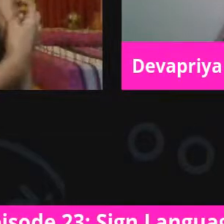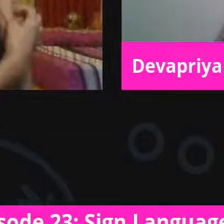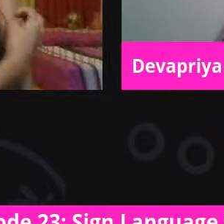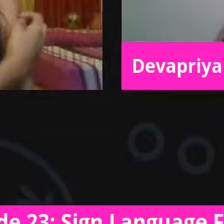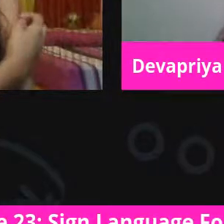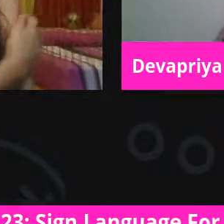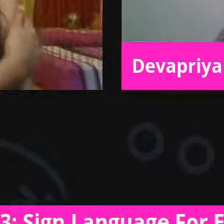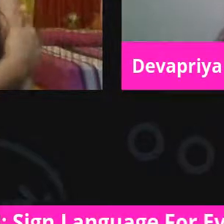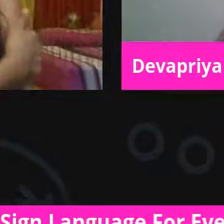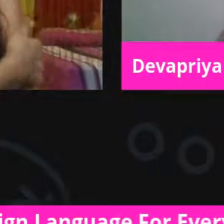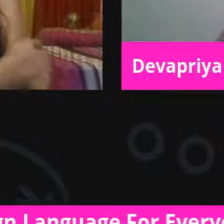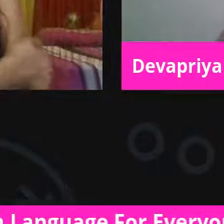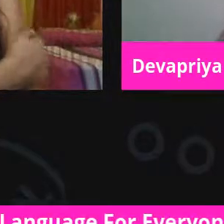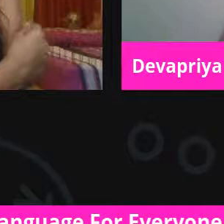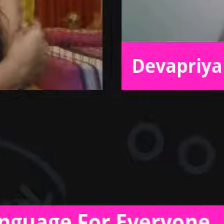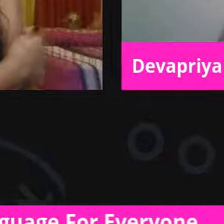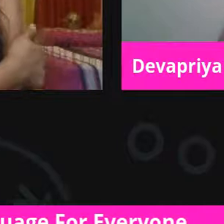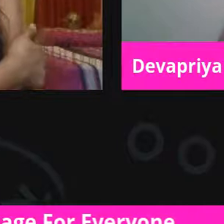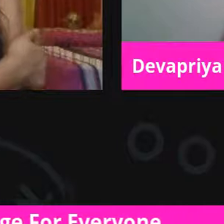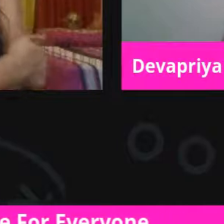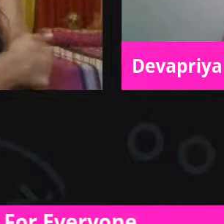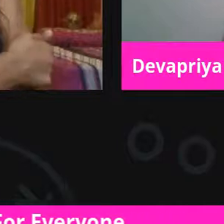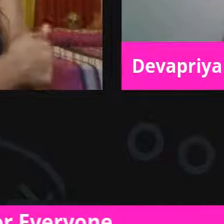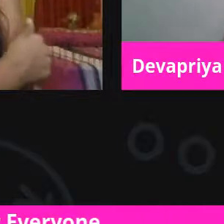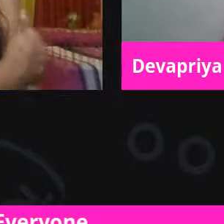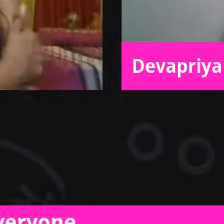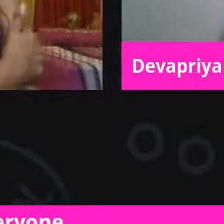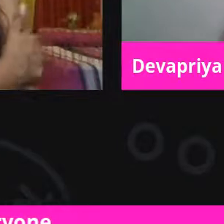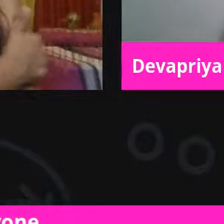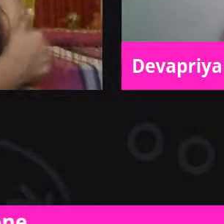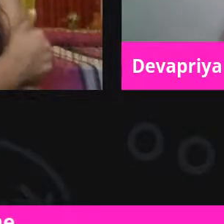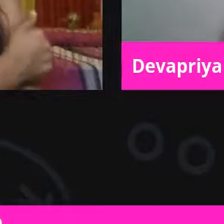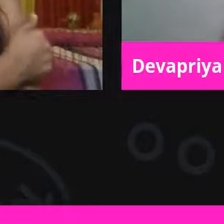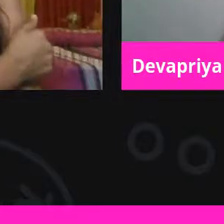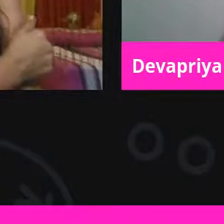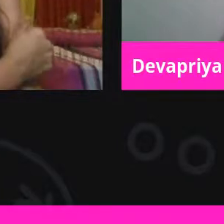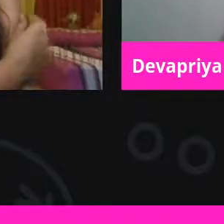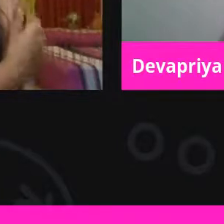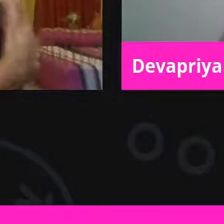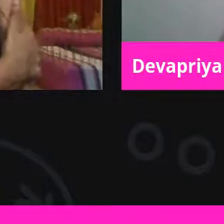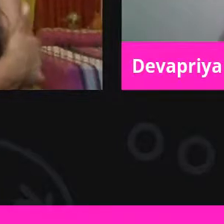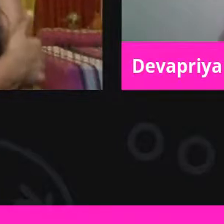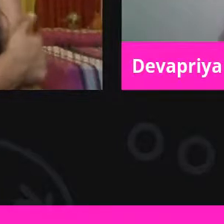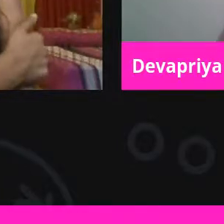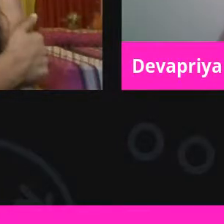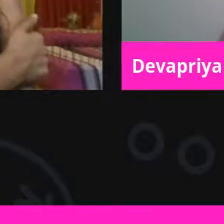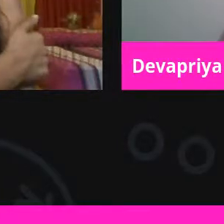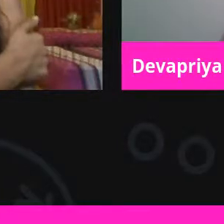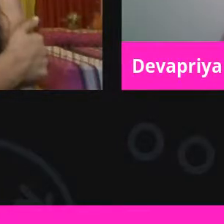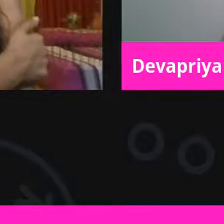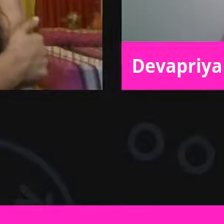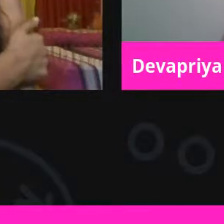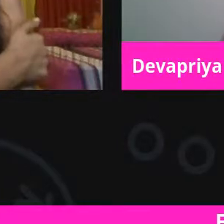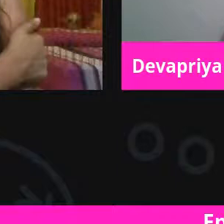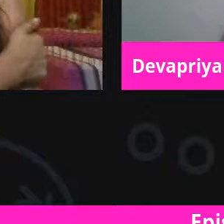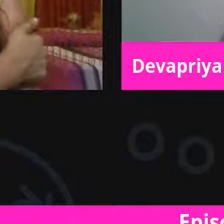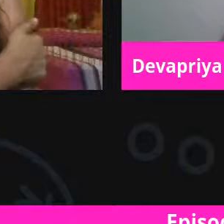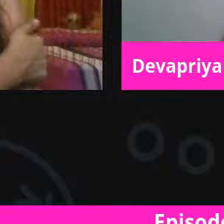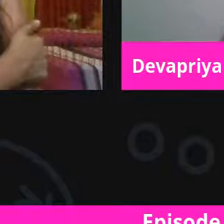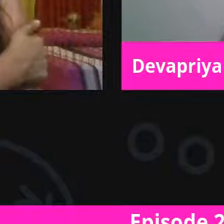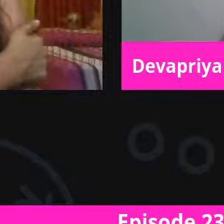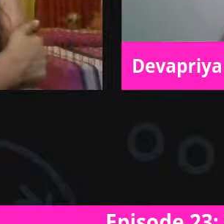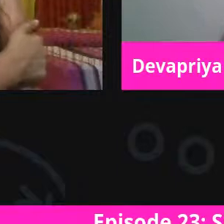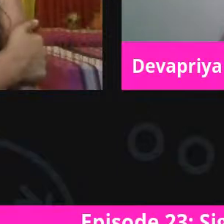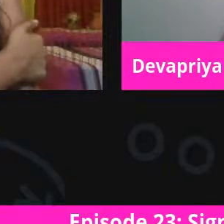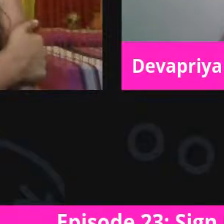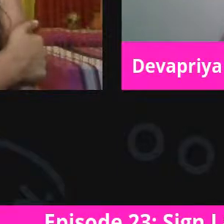Uh, it will be nice if I know sign language because I can communicate with them. And I think this is a great opportunity for him, at least to